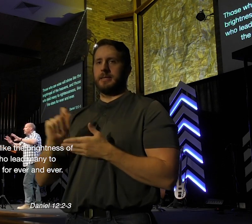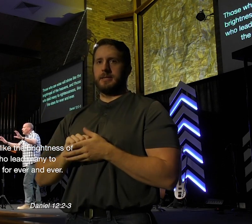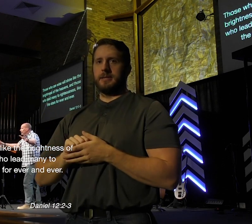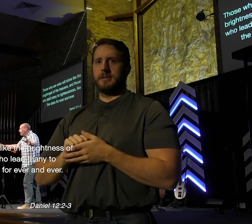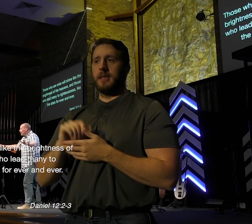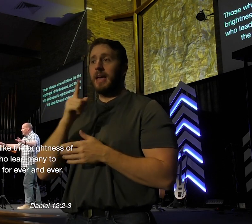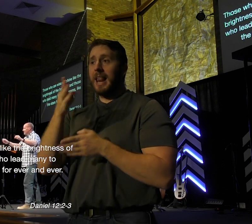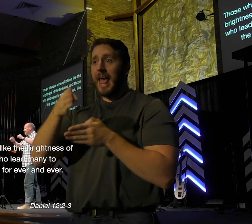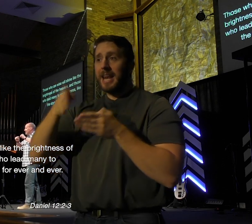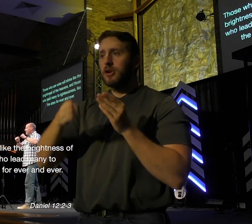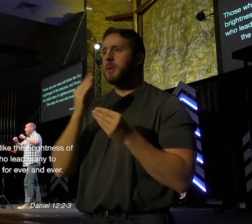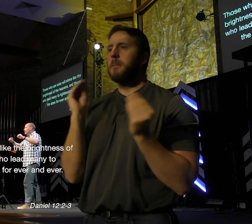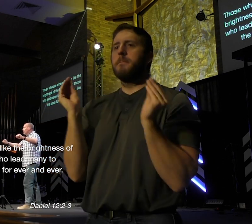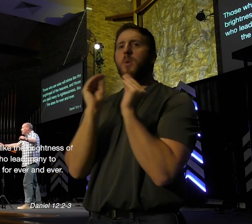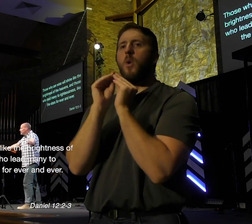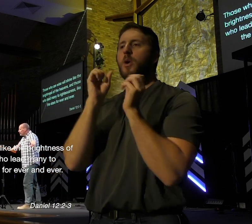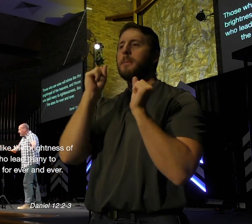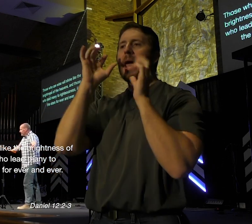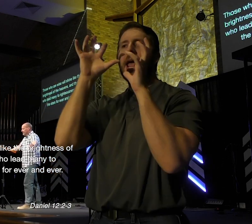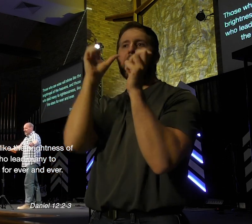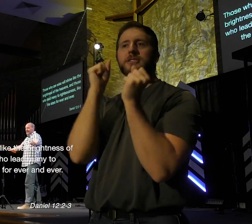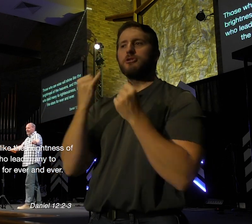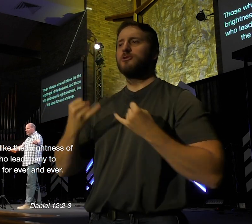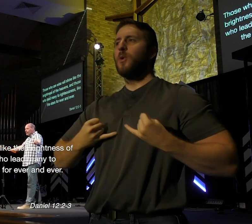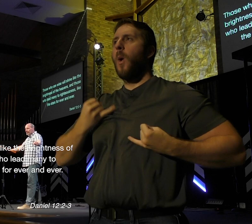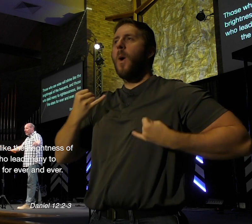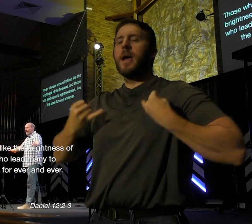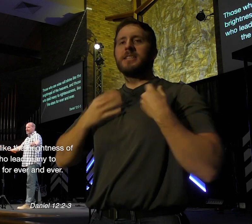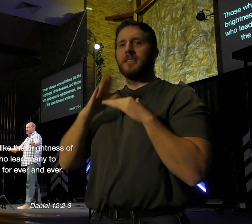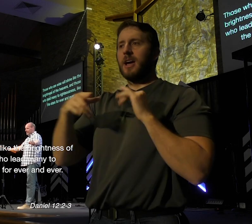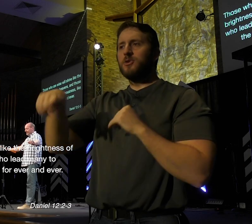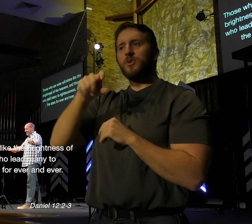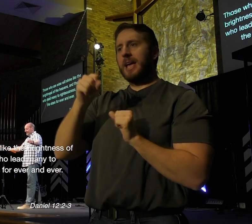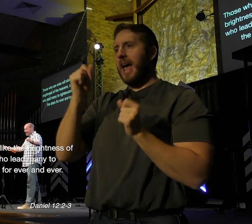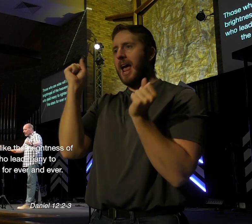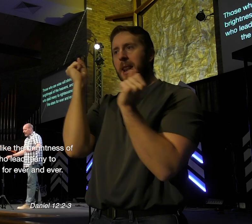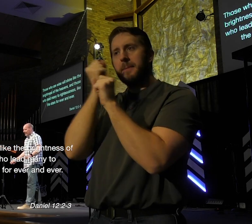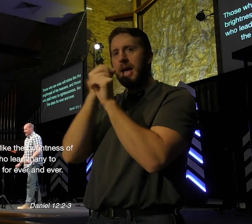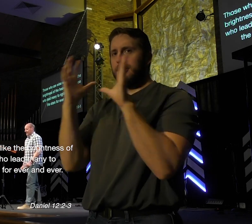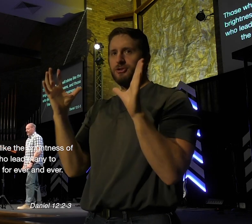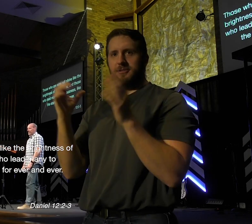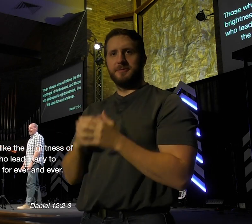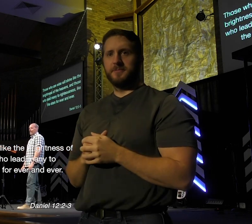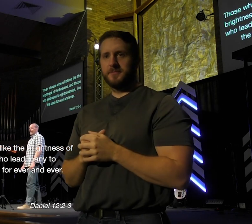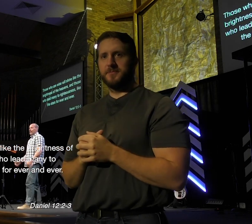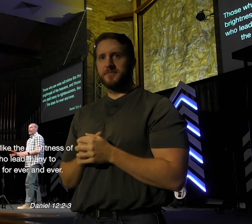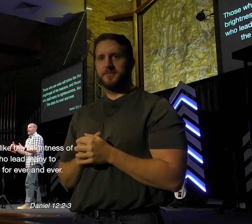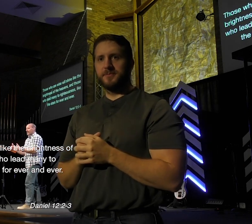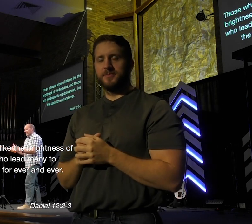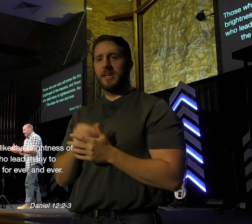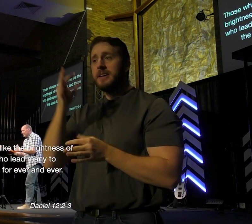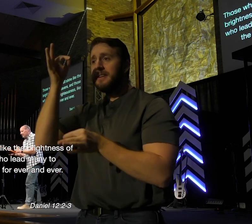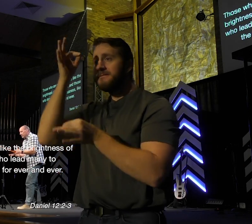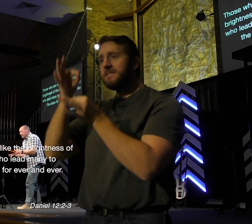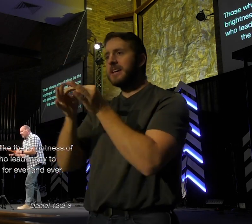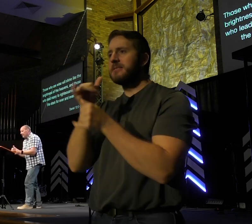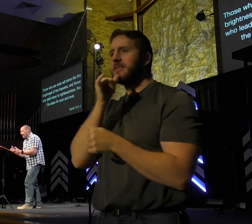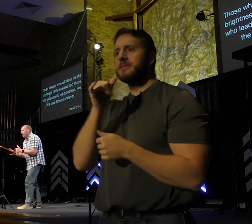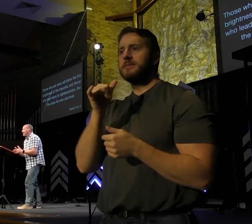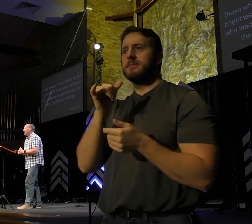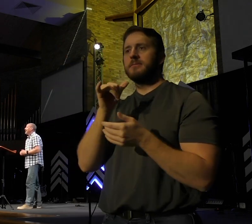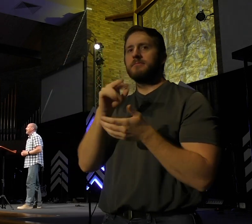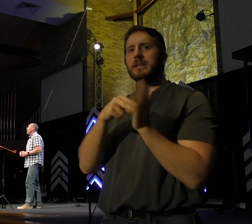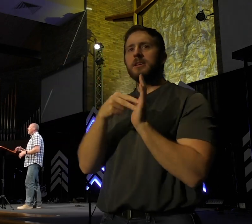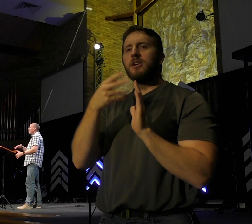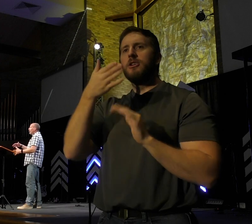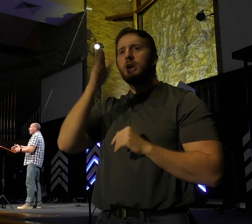that will be more glorious and more joyous than you can possibly imagine. Faith doesn't just believe